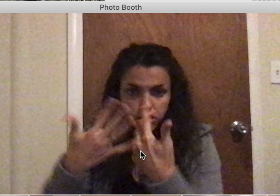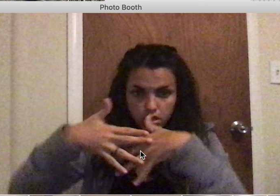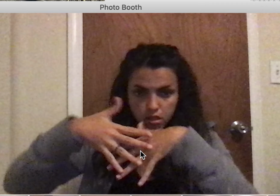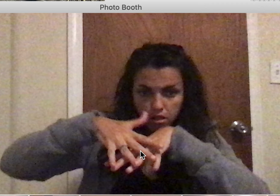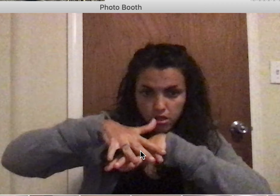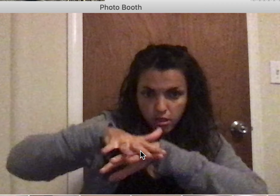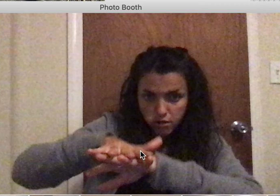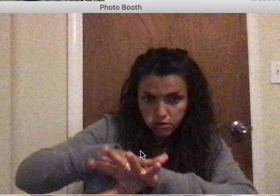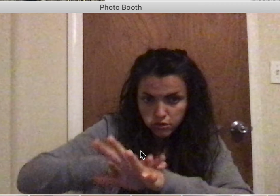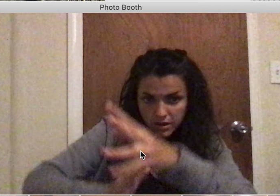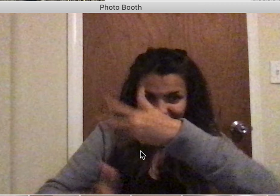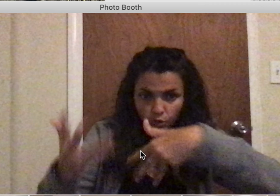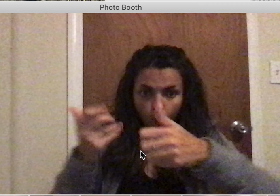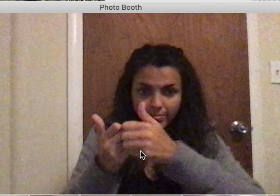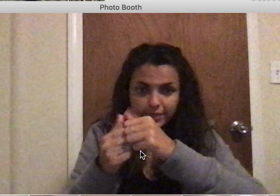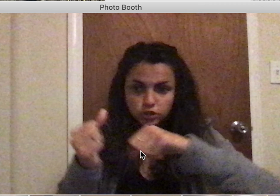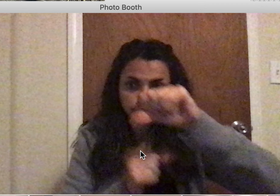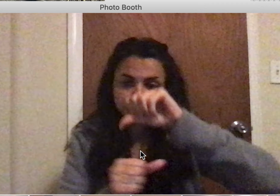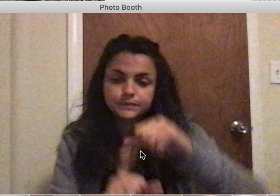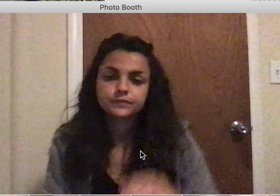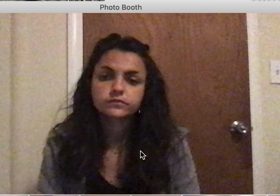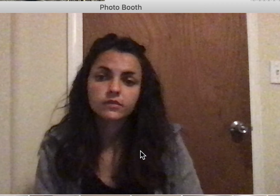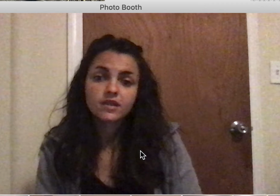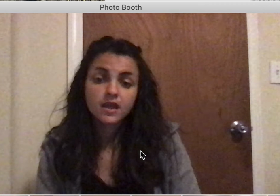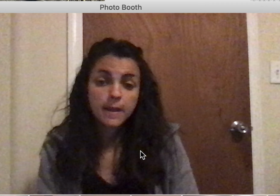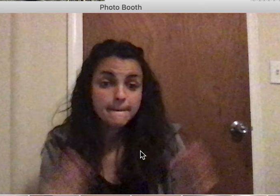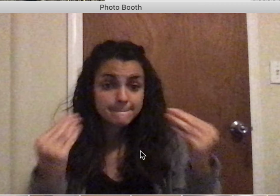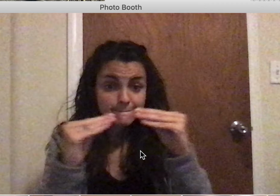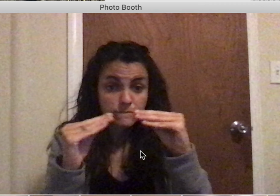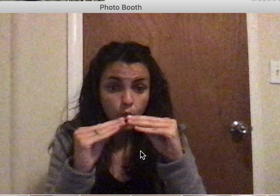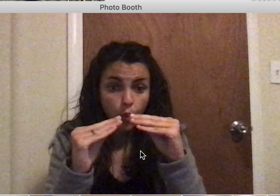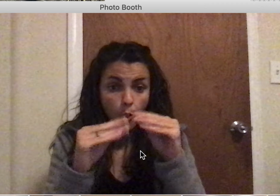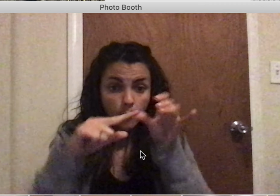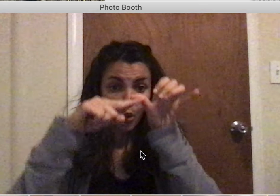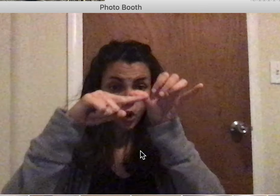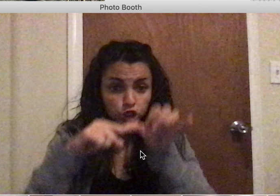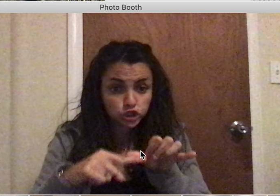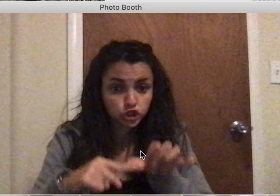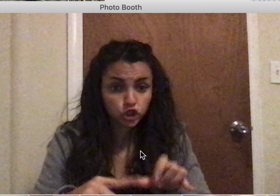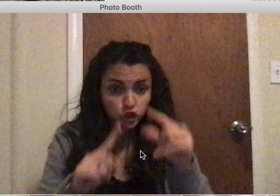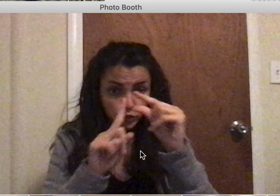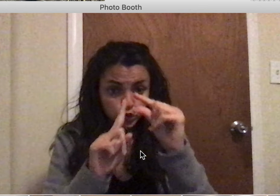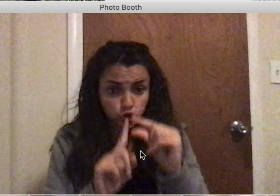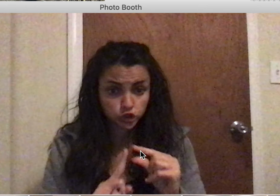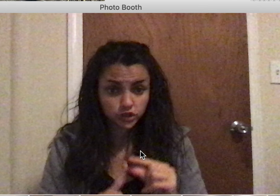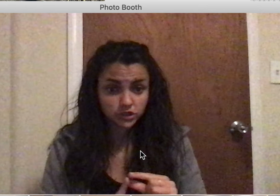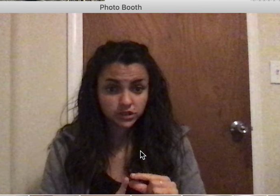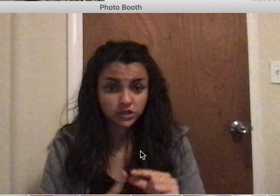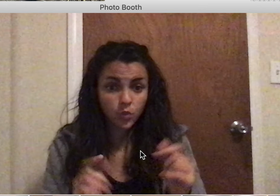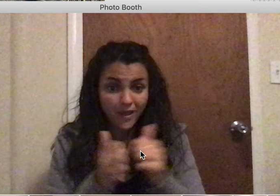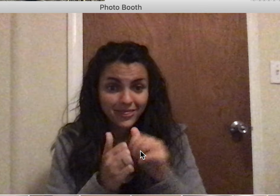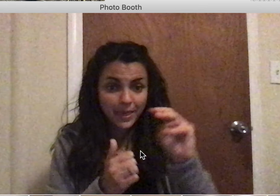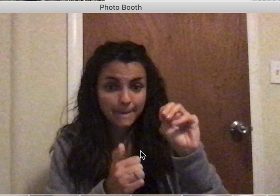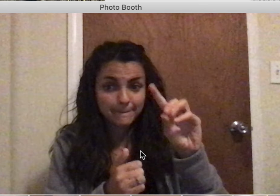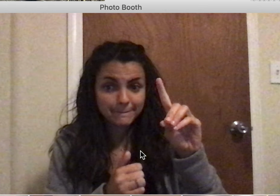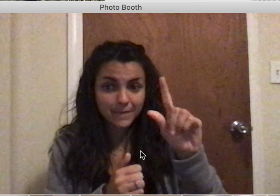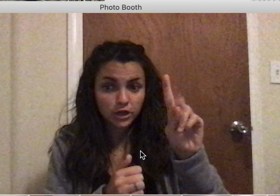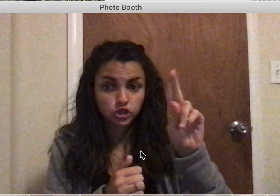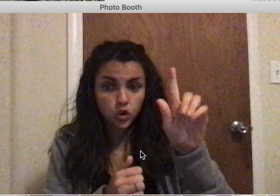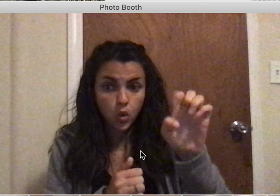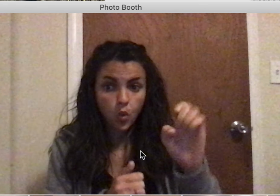Now we're going to move on to some other terms in the introduction of environmental science. What is an environmentalist? Now, if